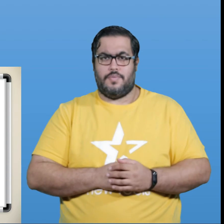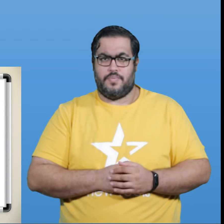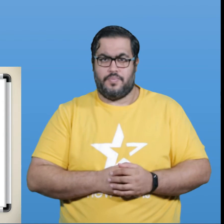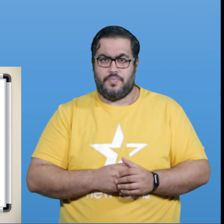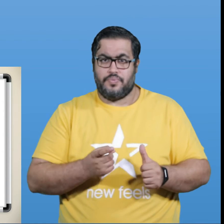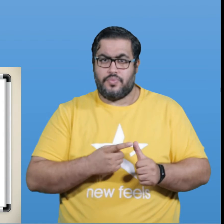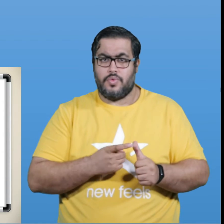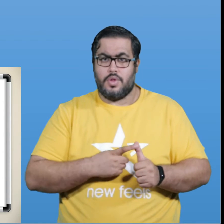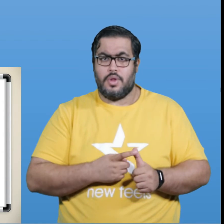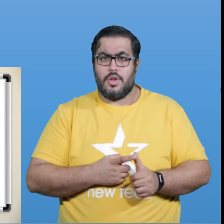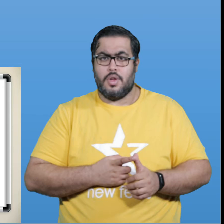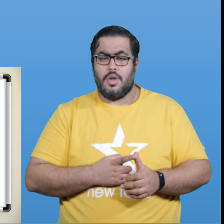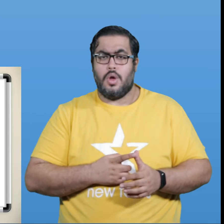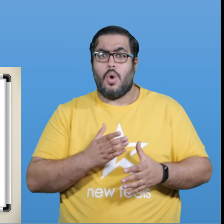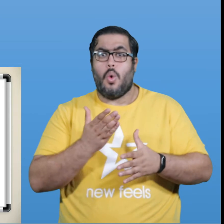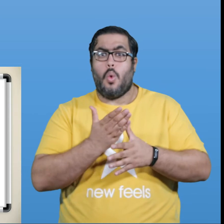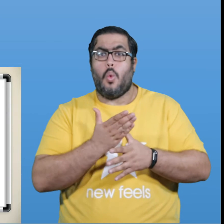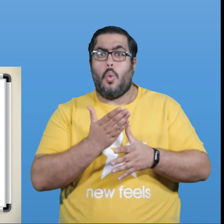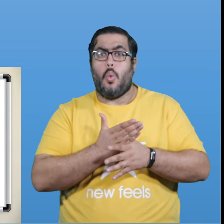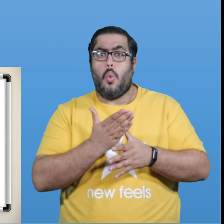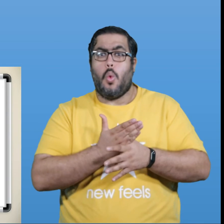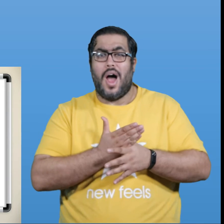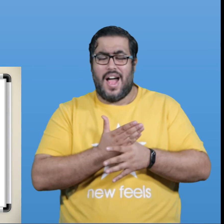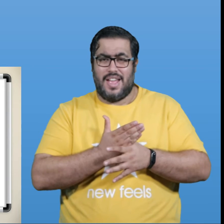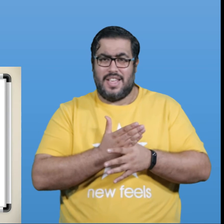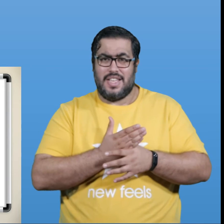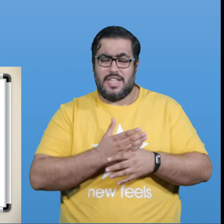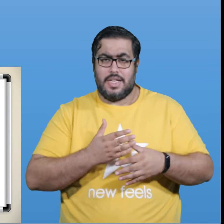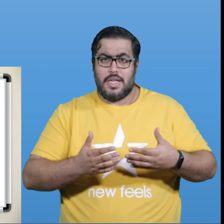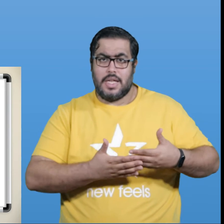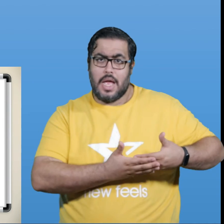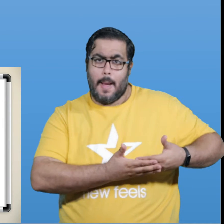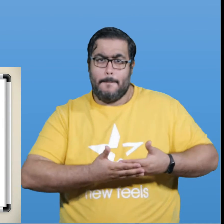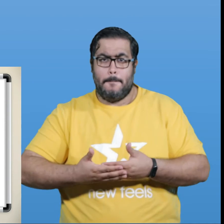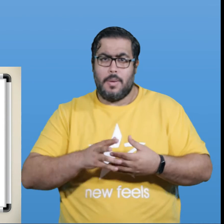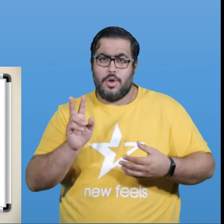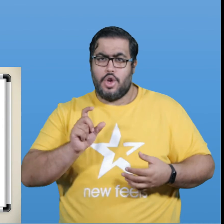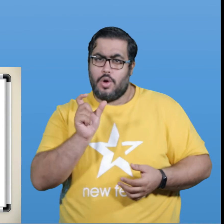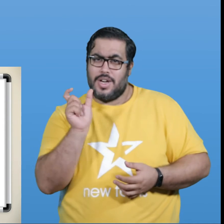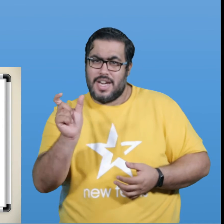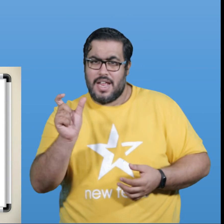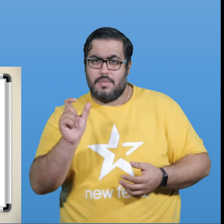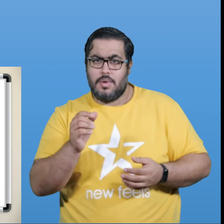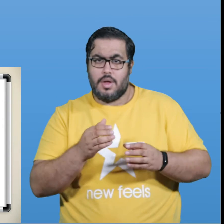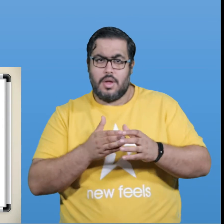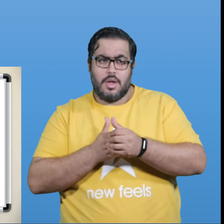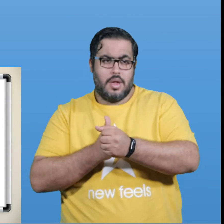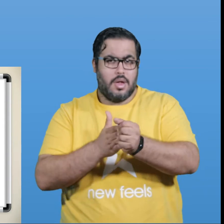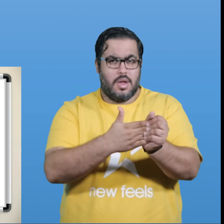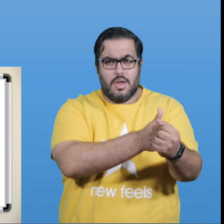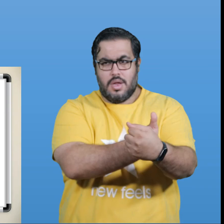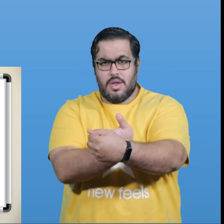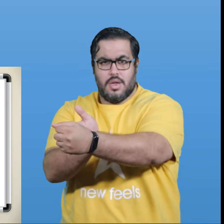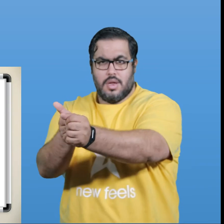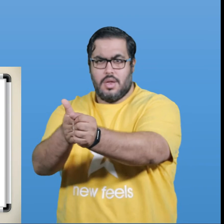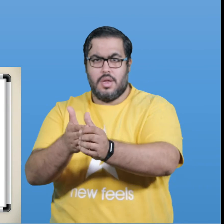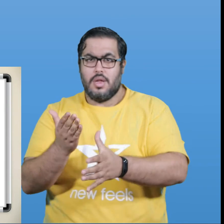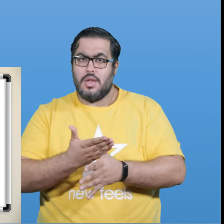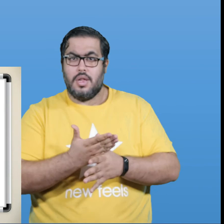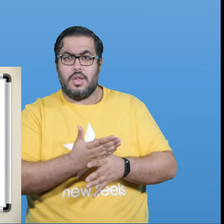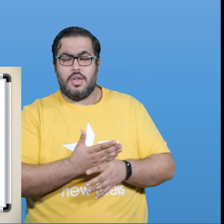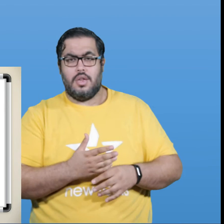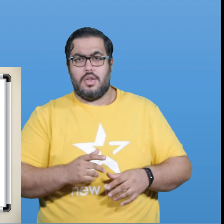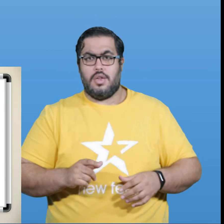We have, why is the name baby shower misleading? Because nobody think of the baby shower as an actual party for the